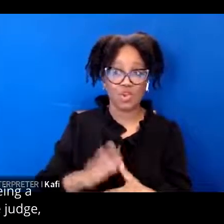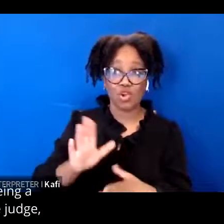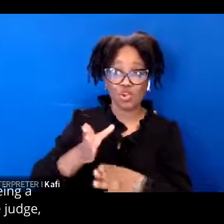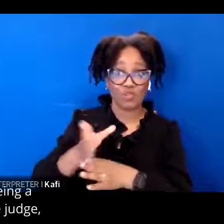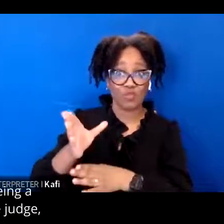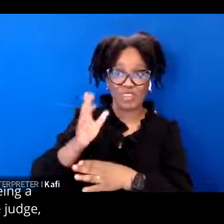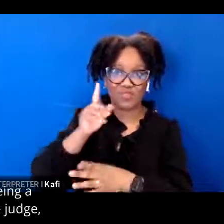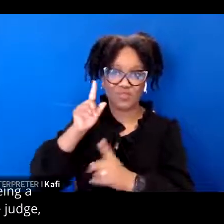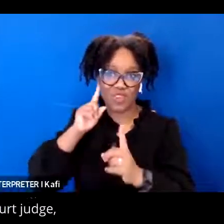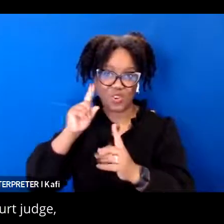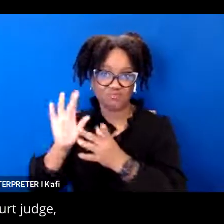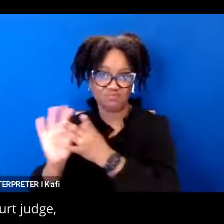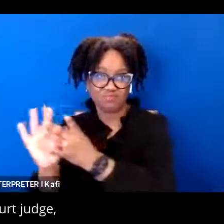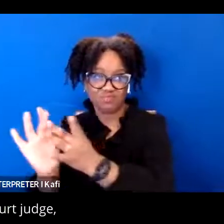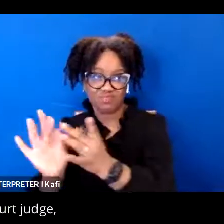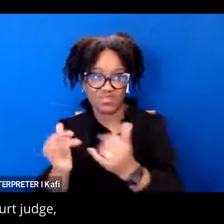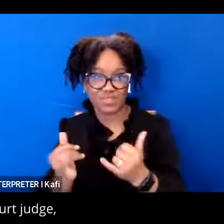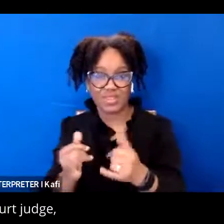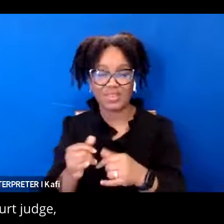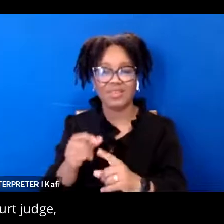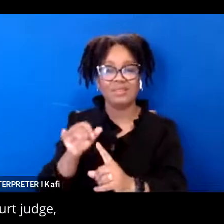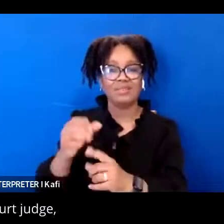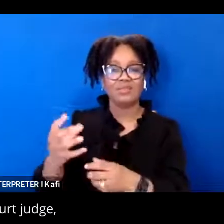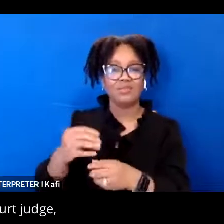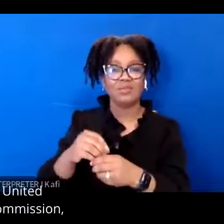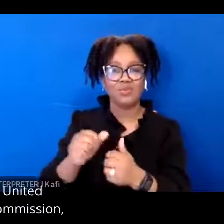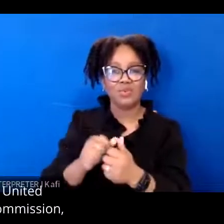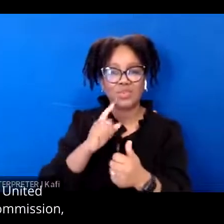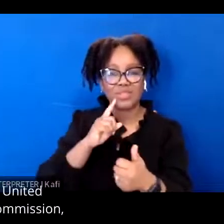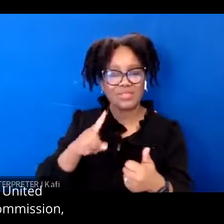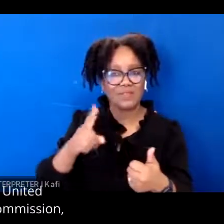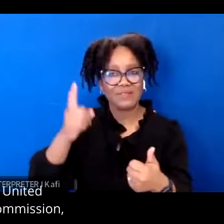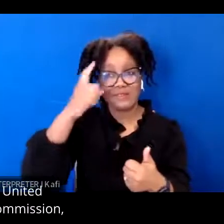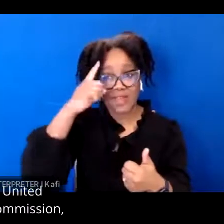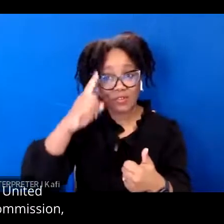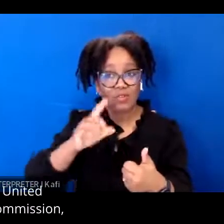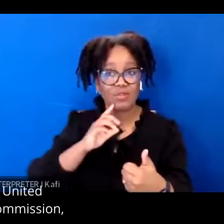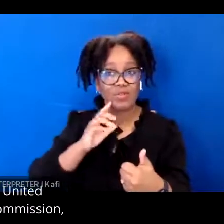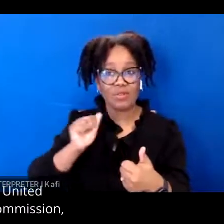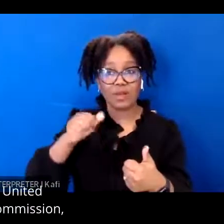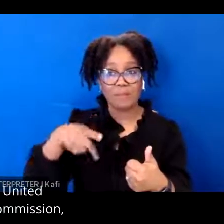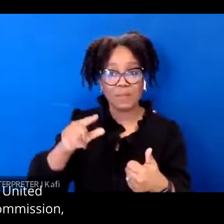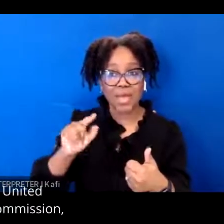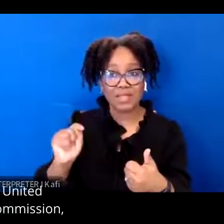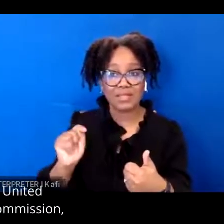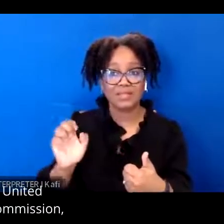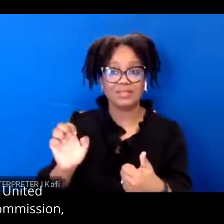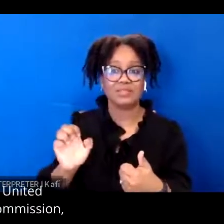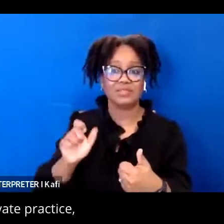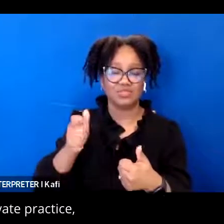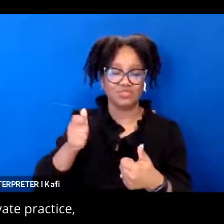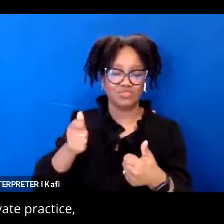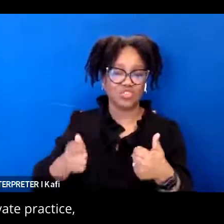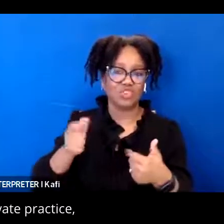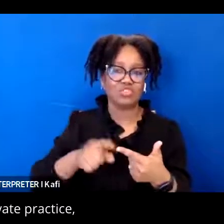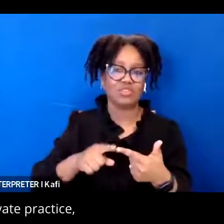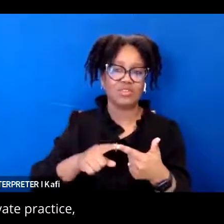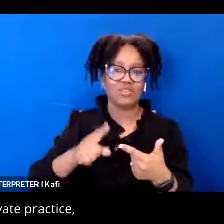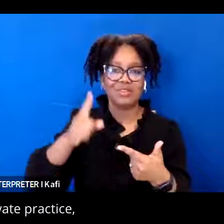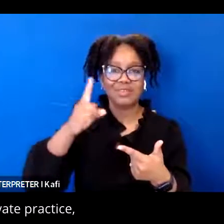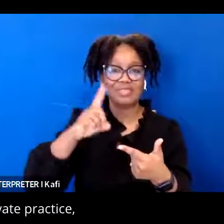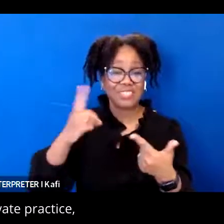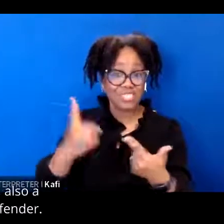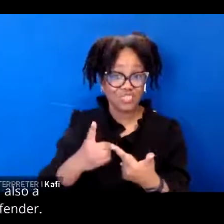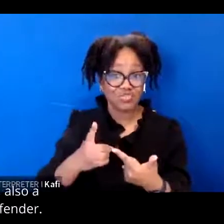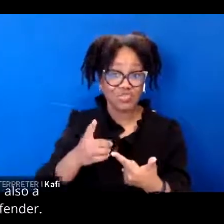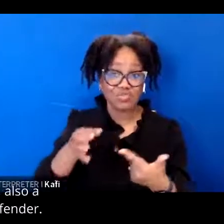a federal appellate judge a federal district court judge a member of the united states sentencing commission and an attorney in private